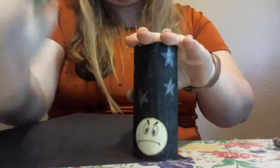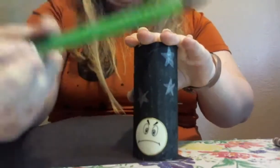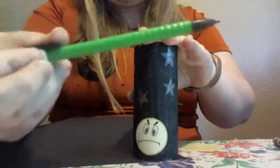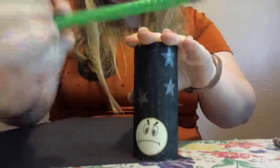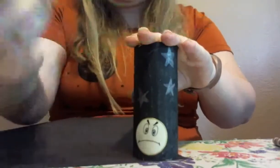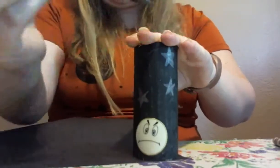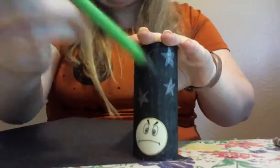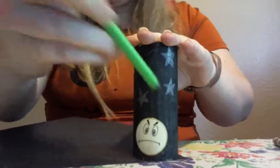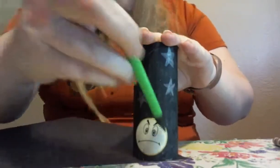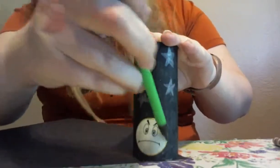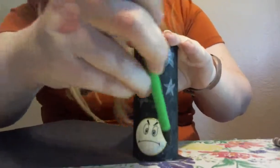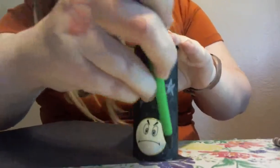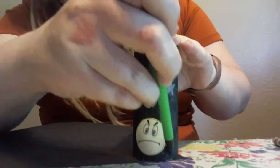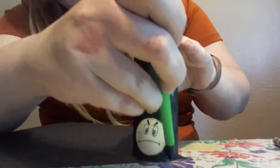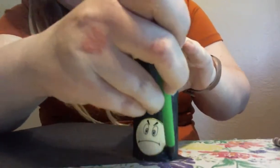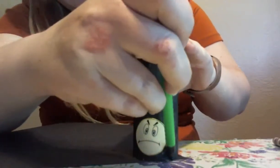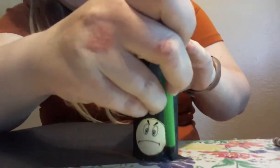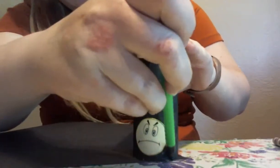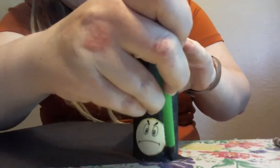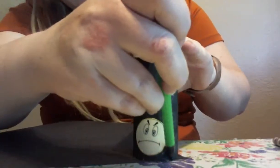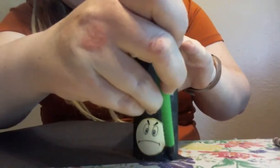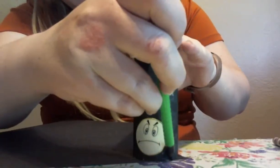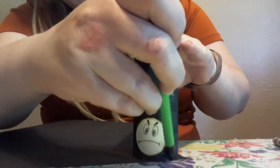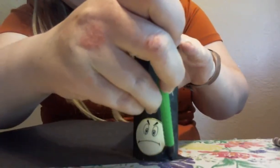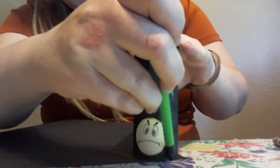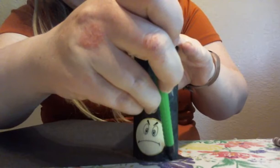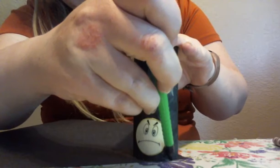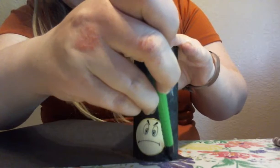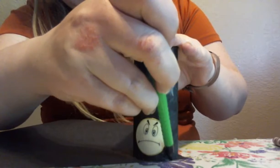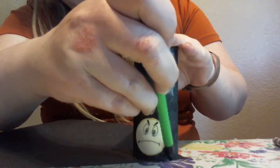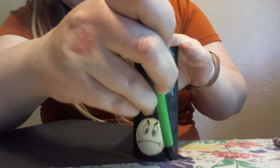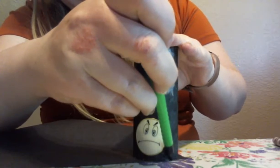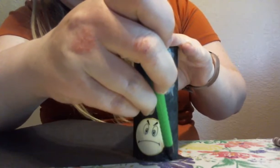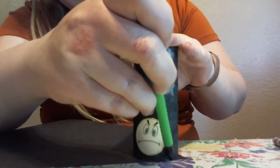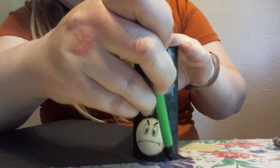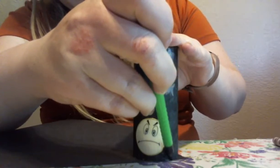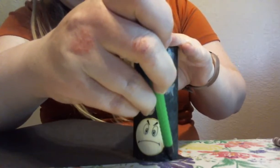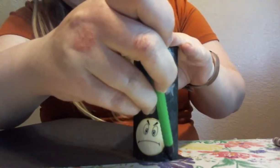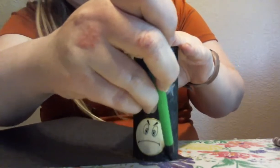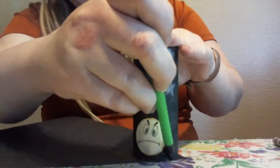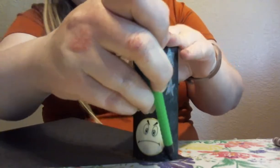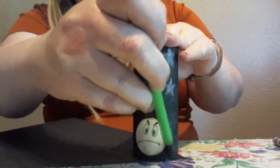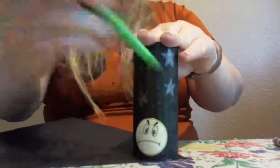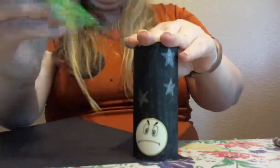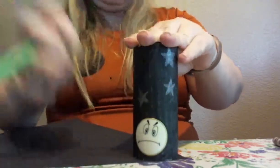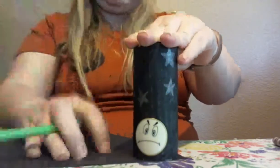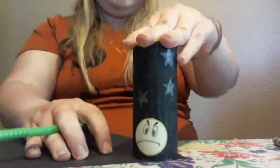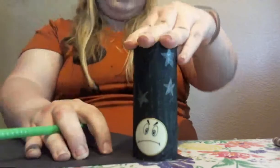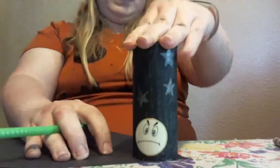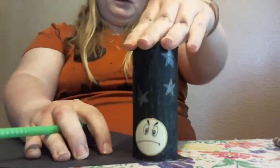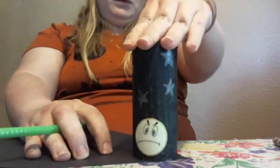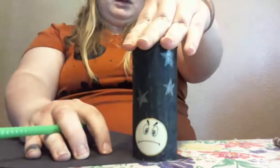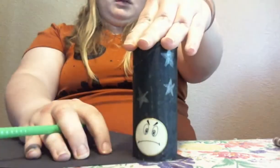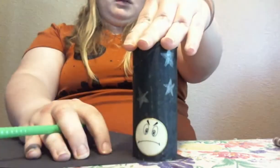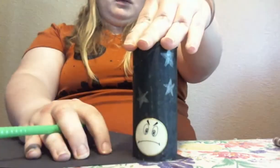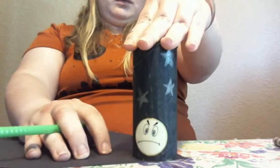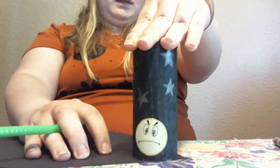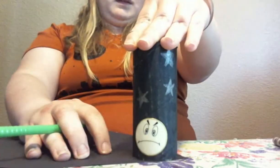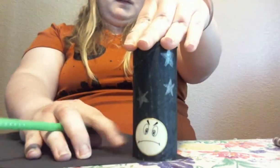And you're going to take your pencil, and you are just going to, hold on, do I want this